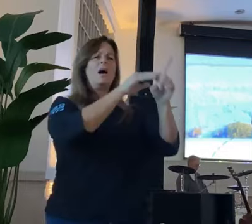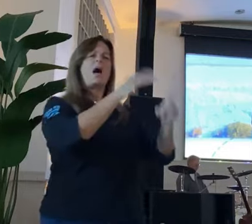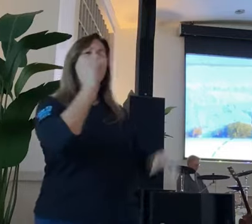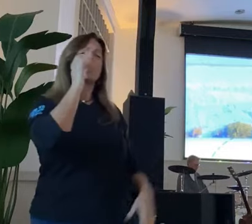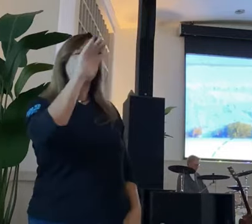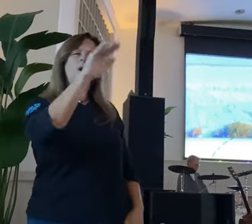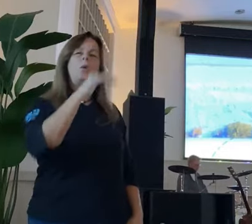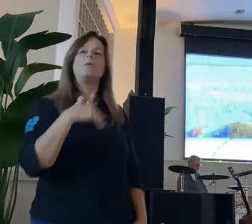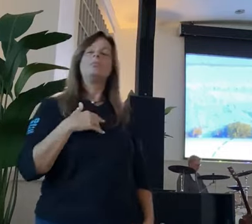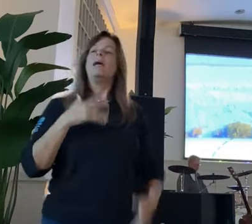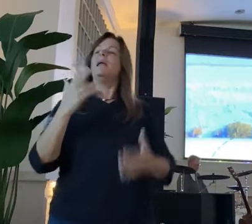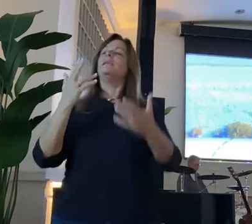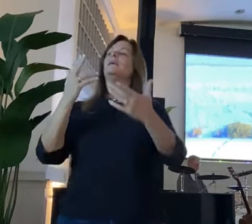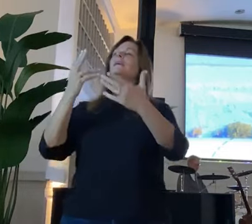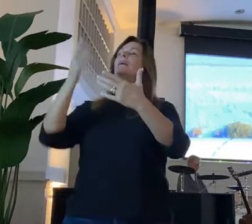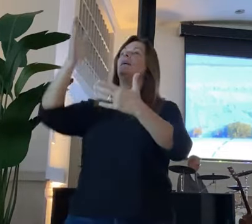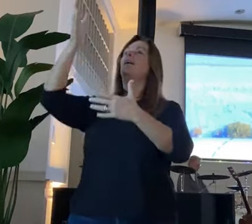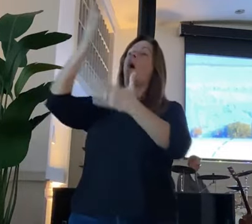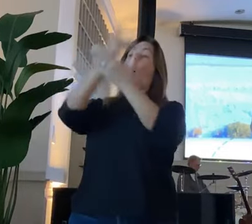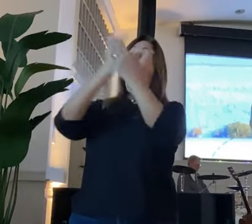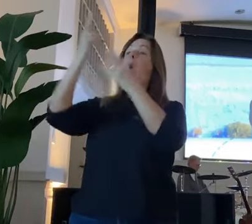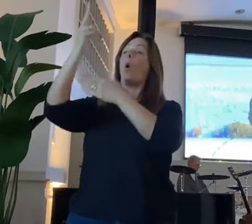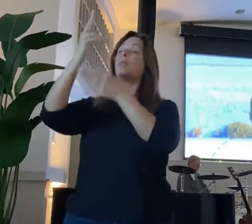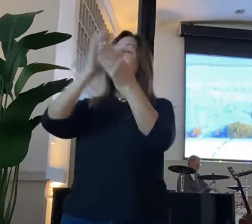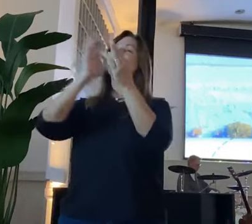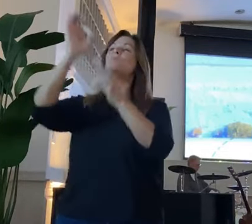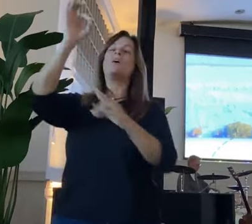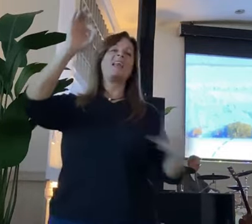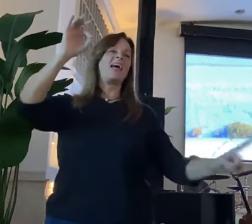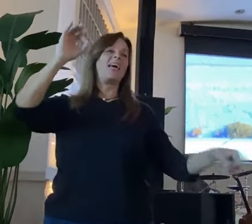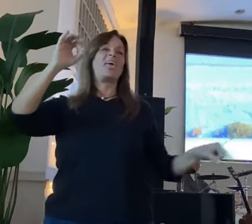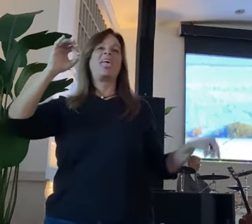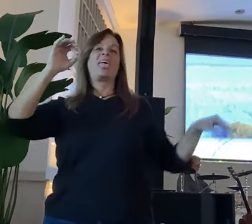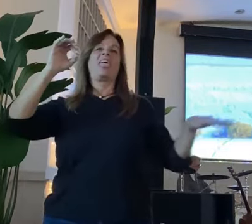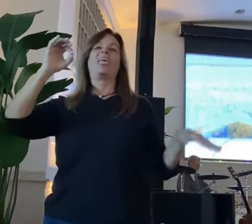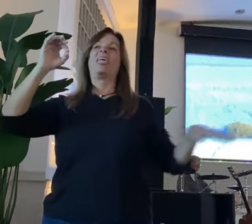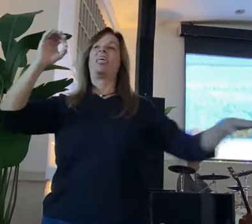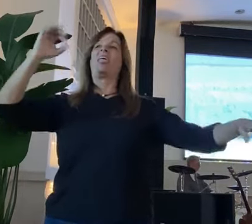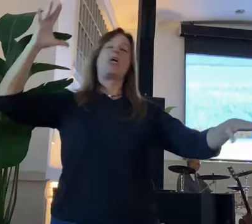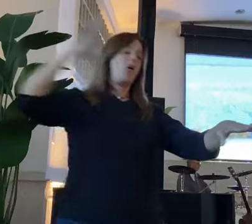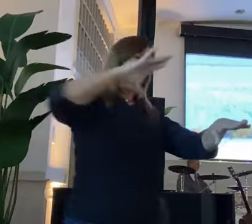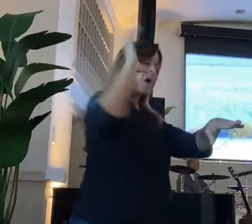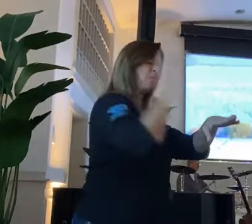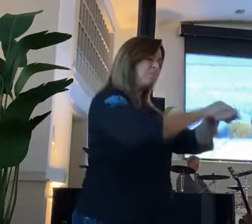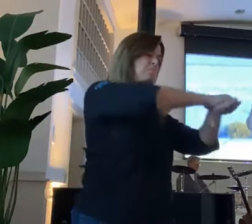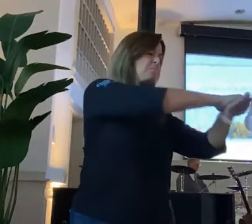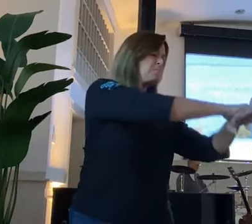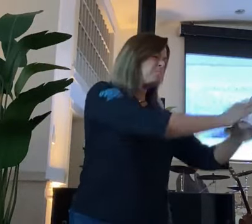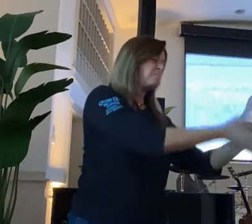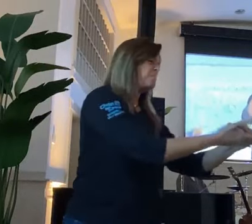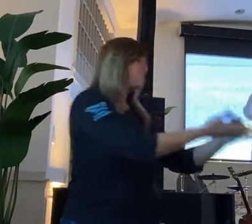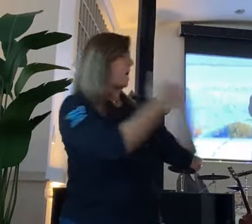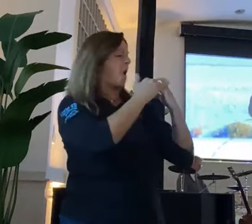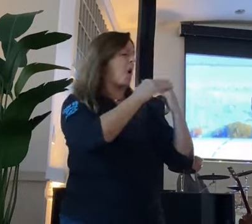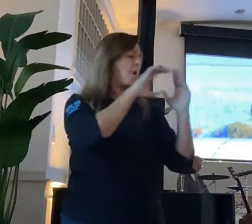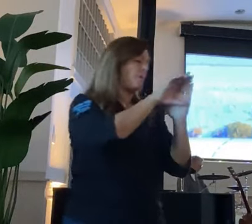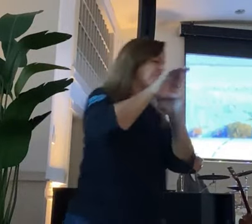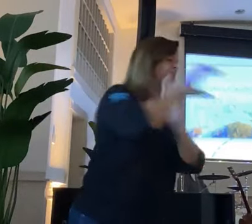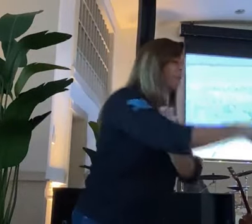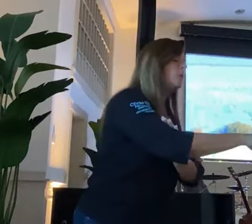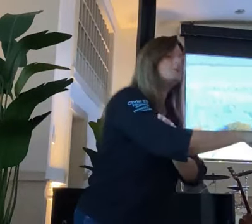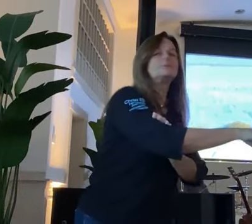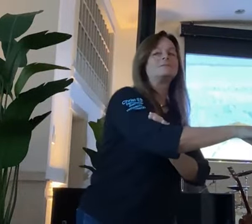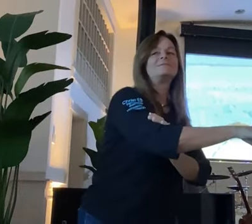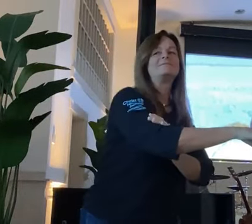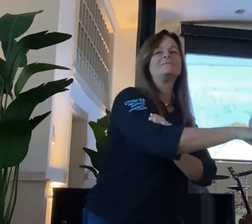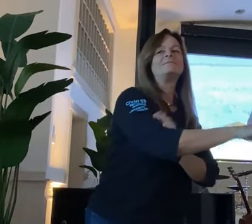Spirit is a gentleman. He will not take territory that you don't freely give Him. He won't just come in and invade